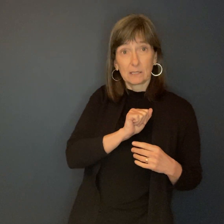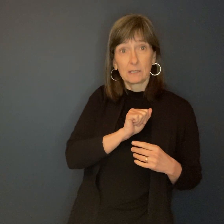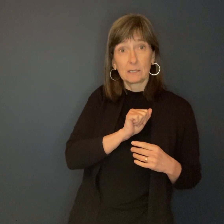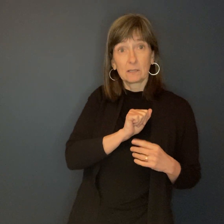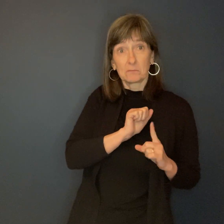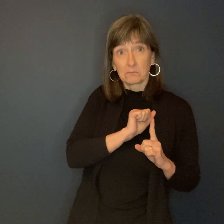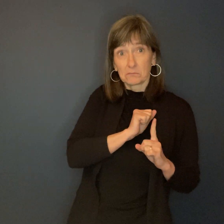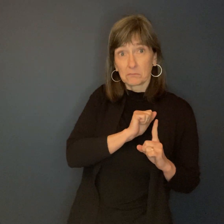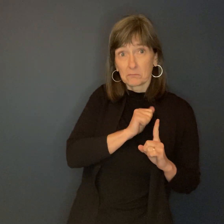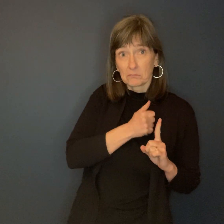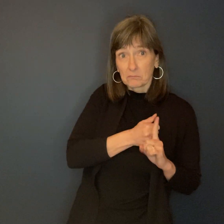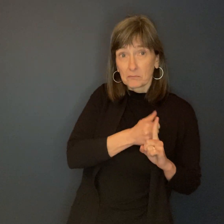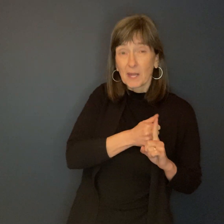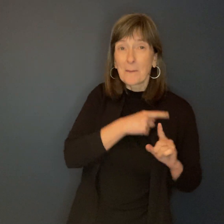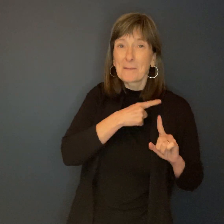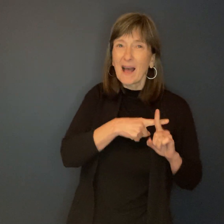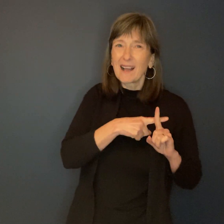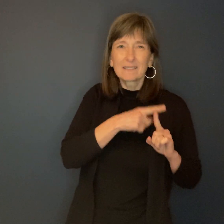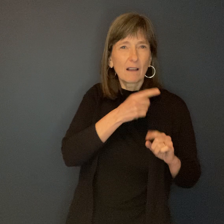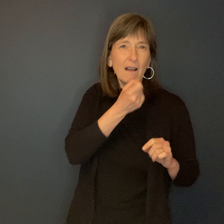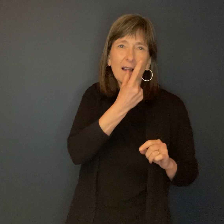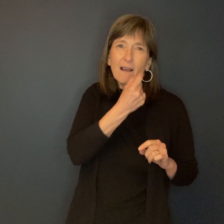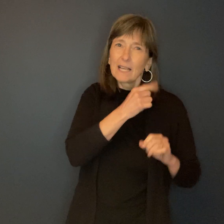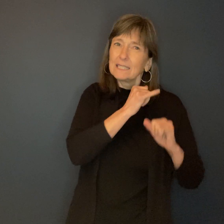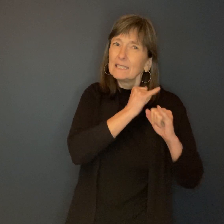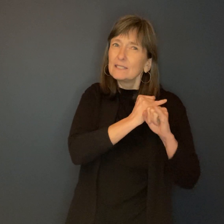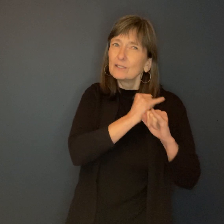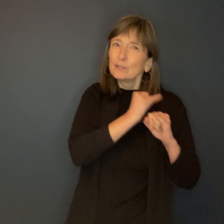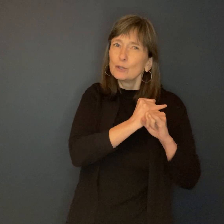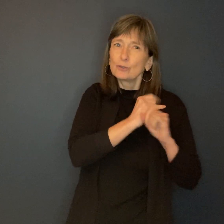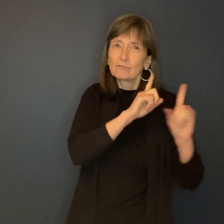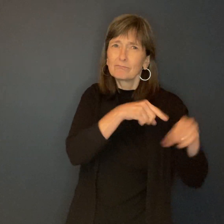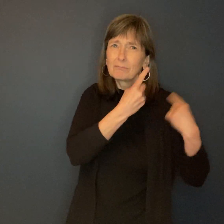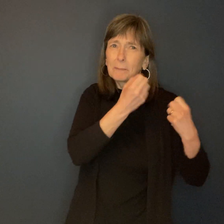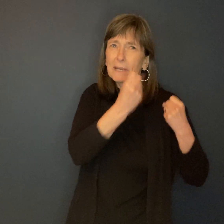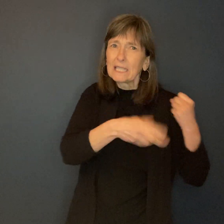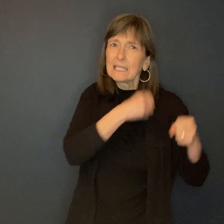having been in institutions, having been abused and neglected and so on.